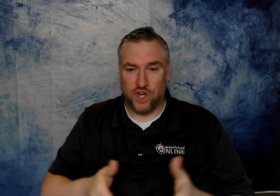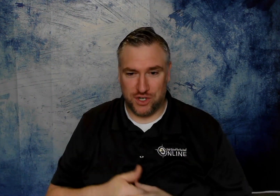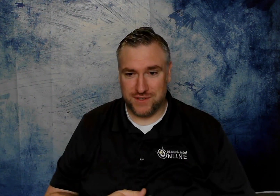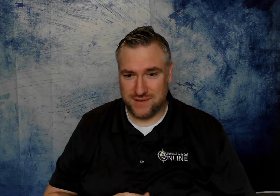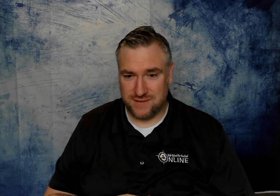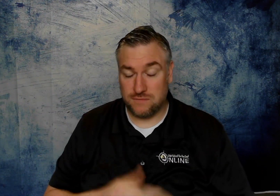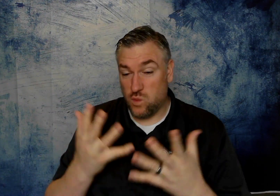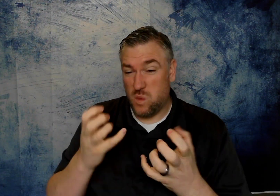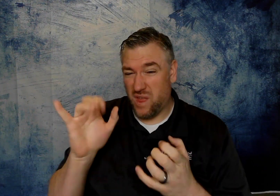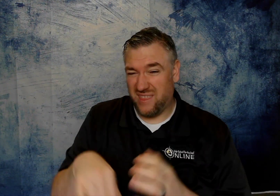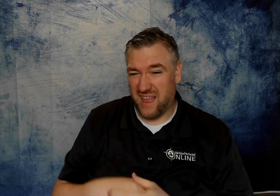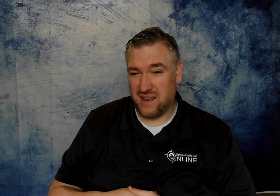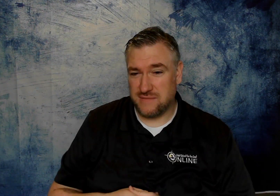mover.